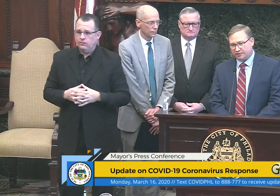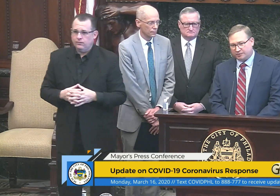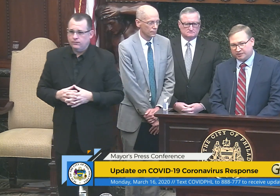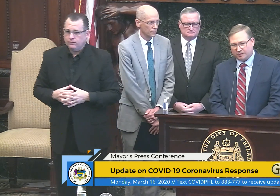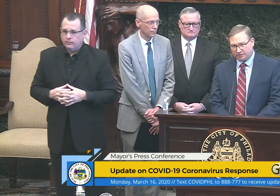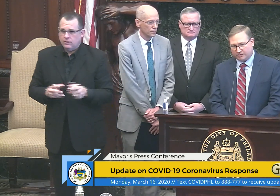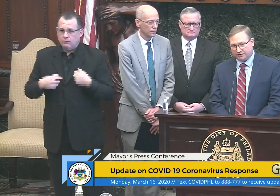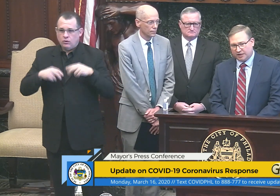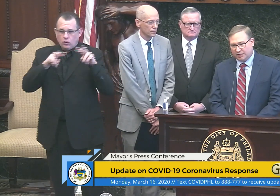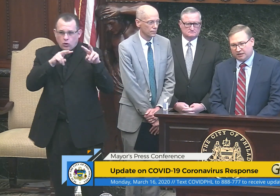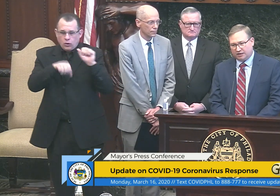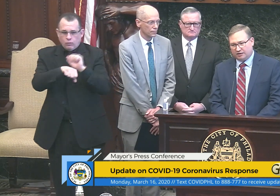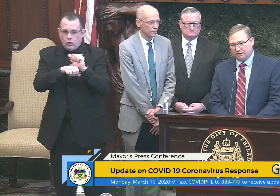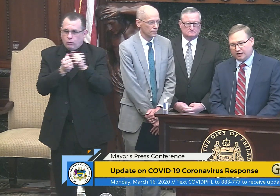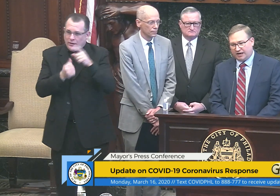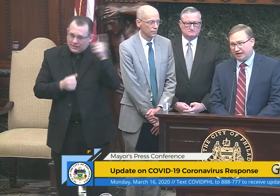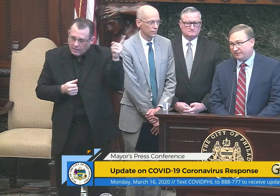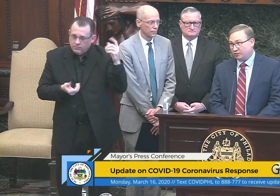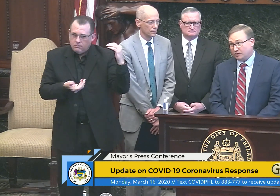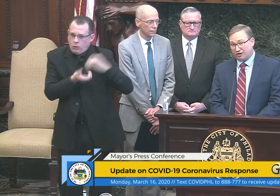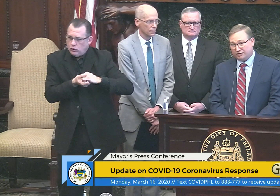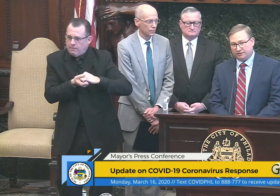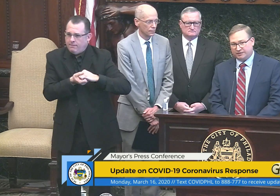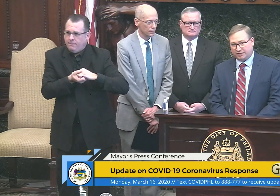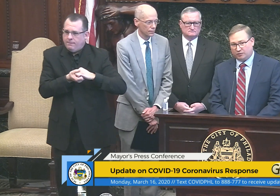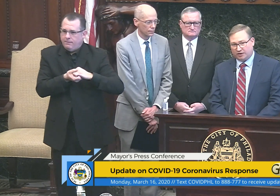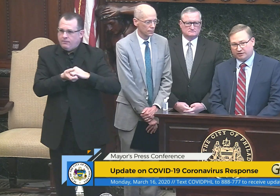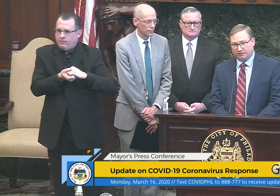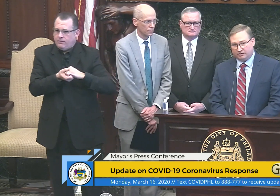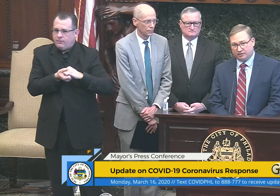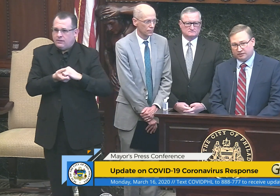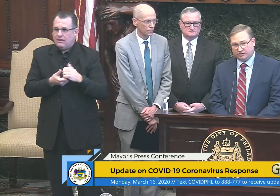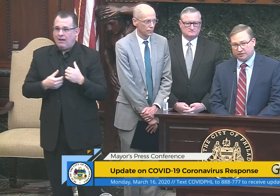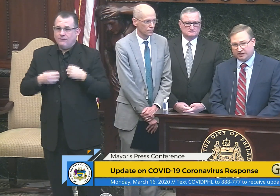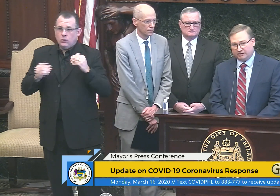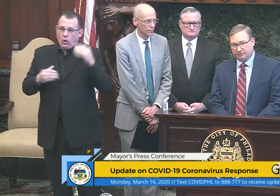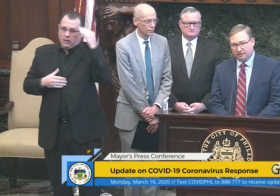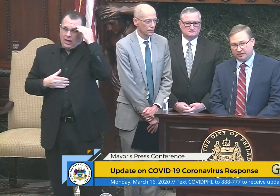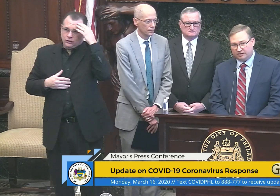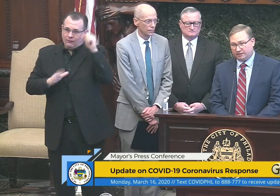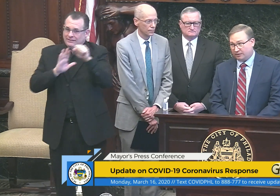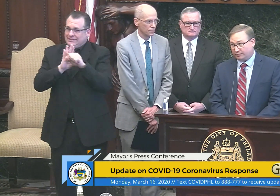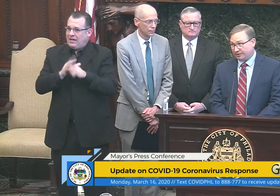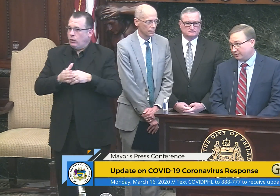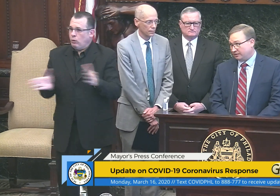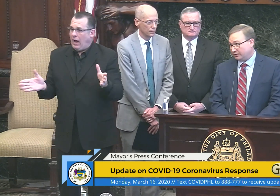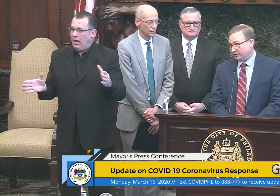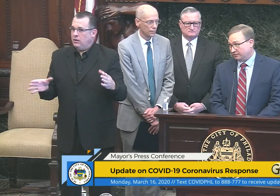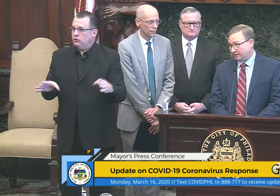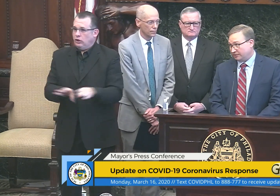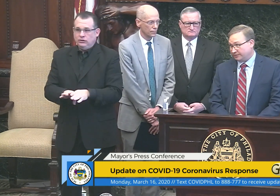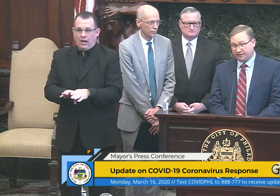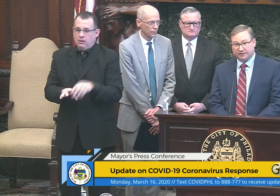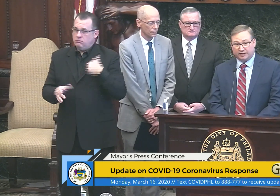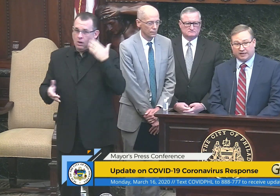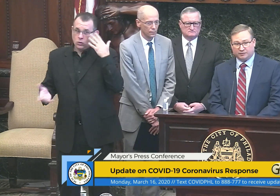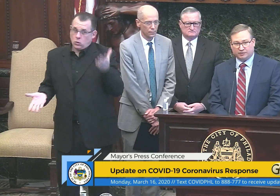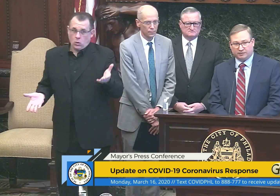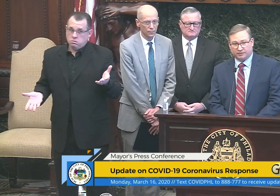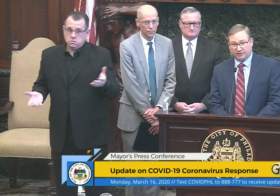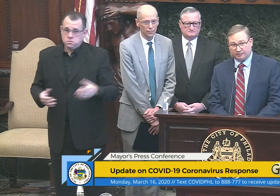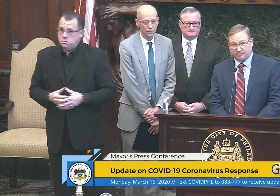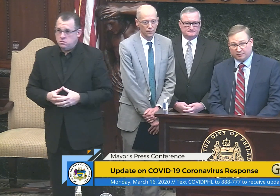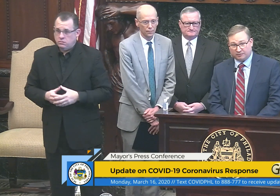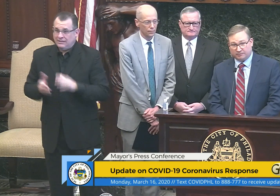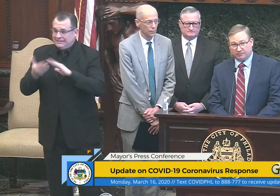working with Harrisburg as partners. I have no knowledge of a statewide shutdown. I don't think the city has